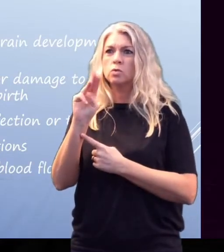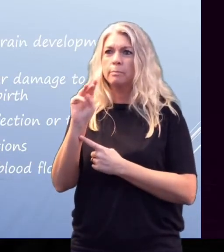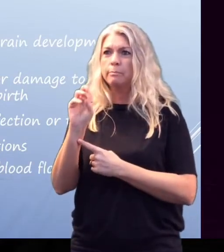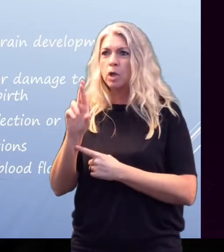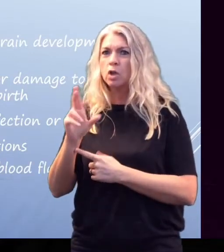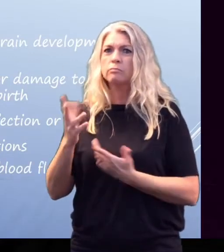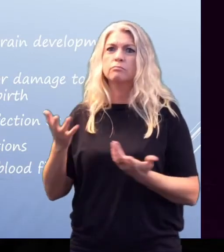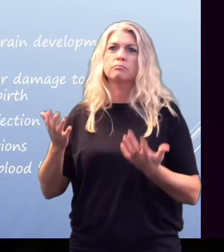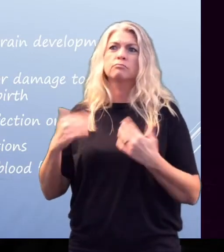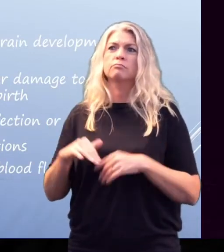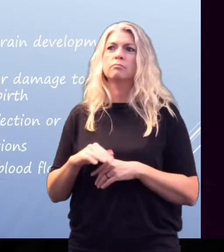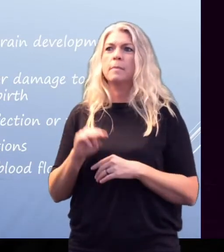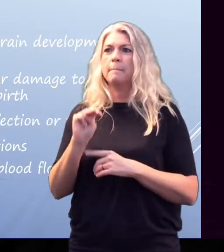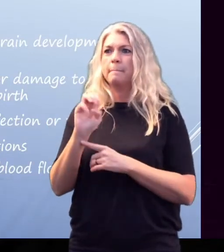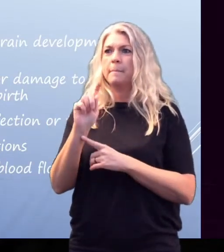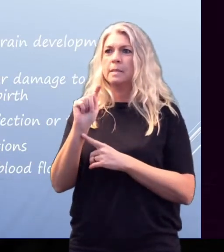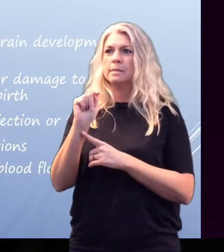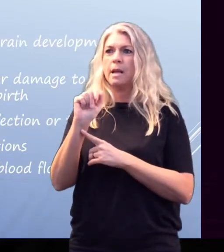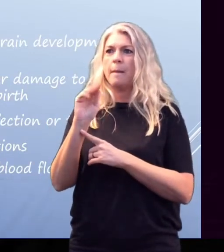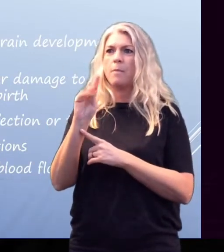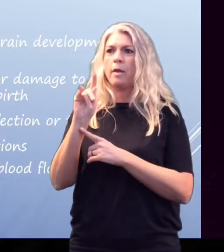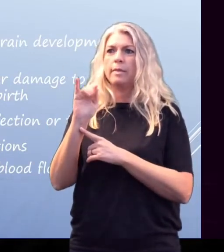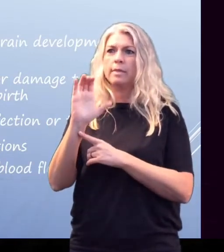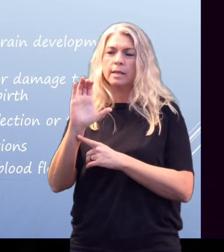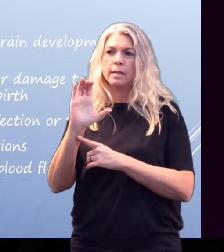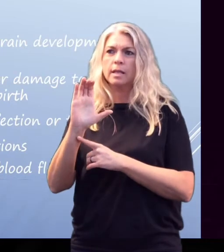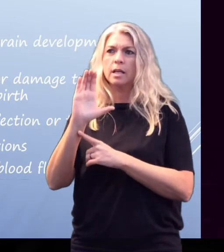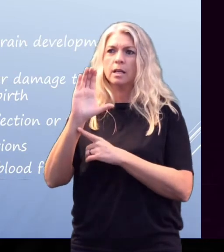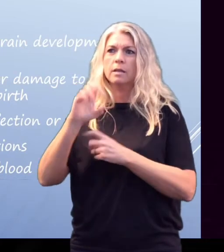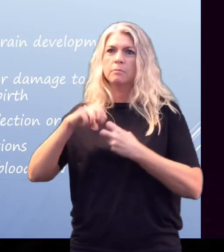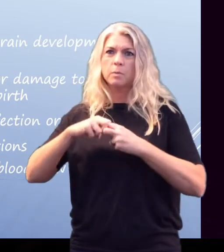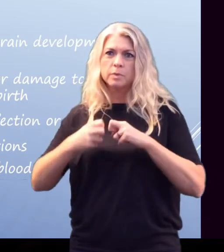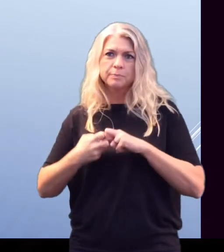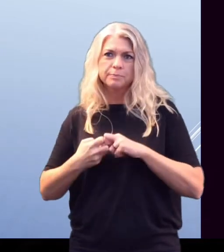and interruptions in blood flow to the brain, such as a stroke.